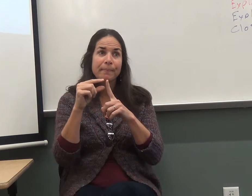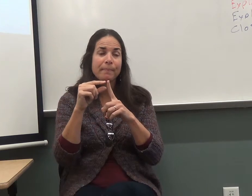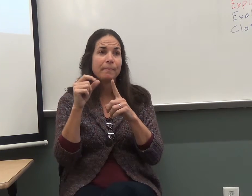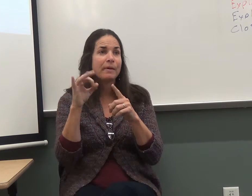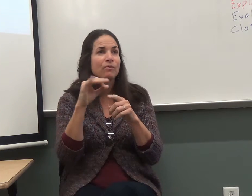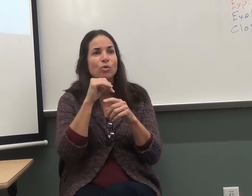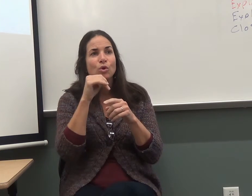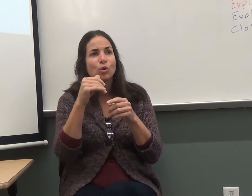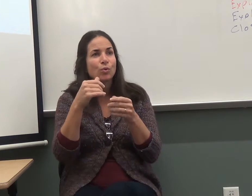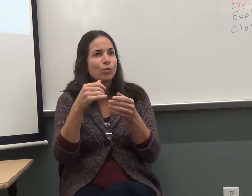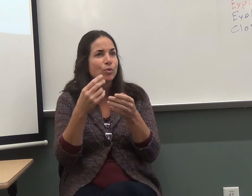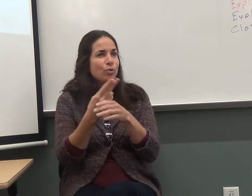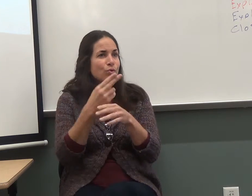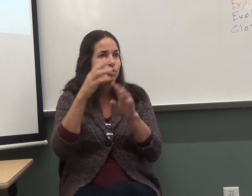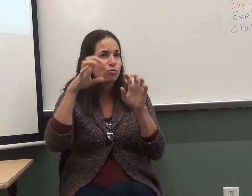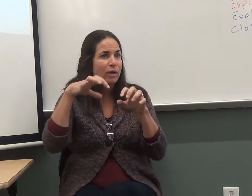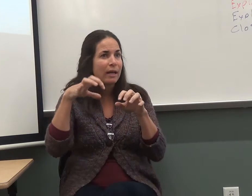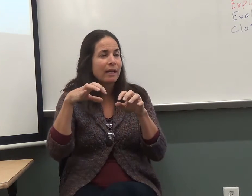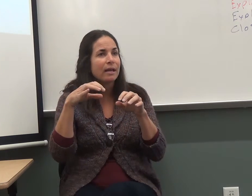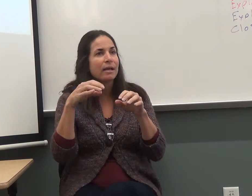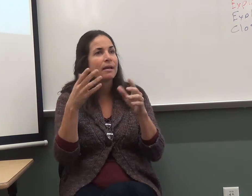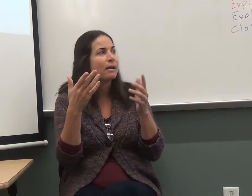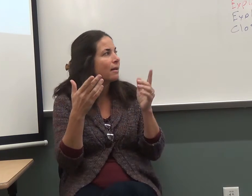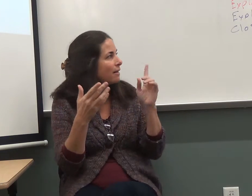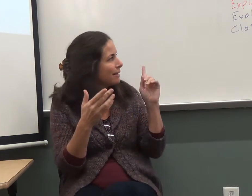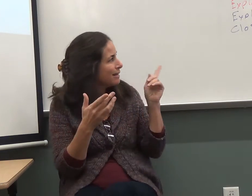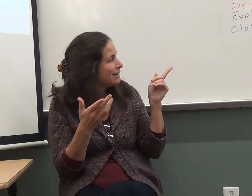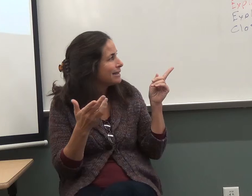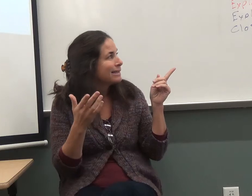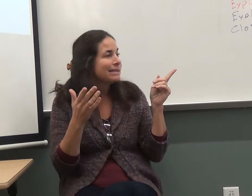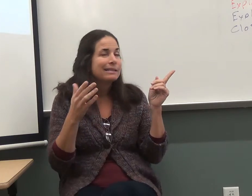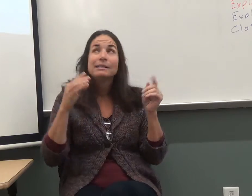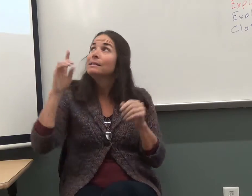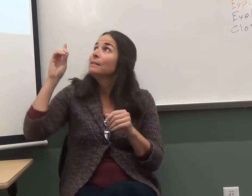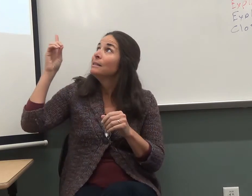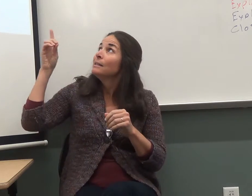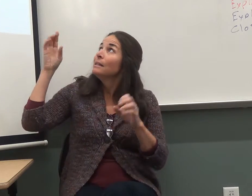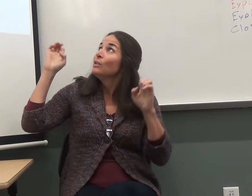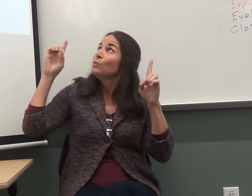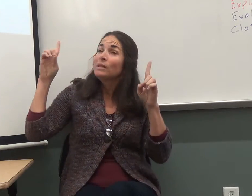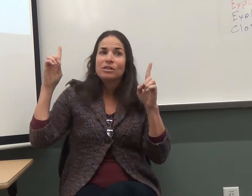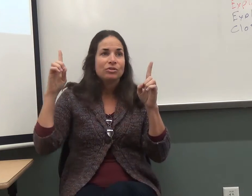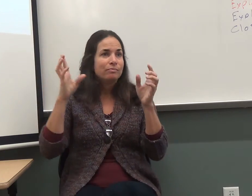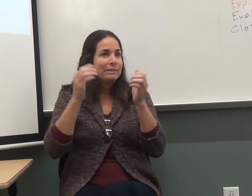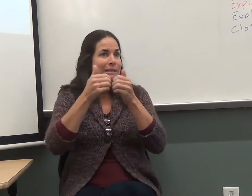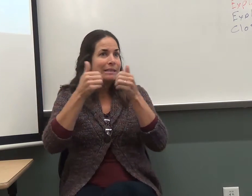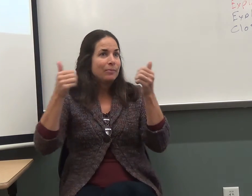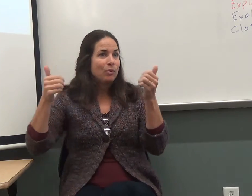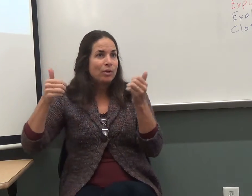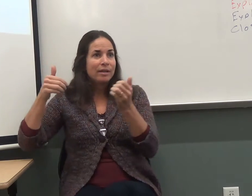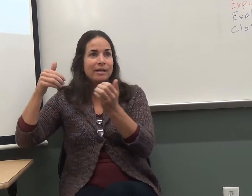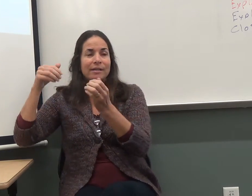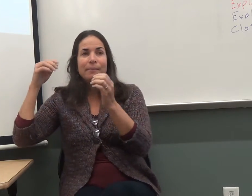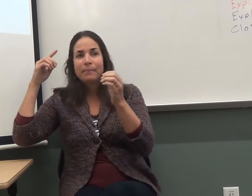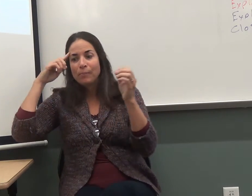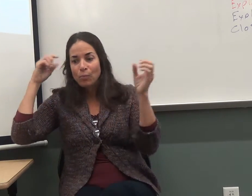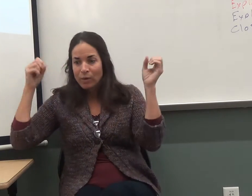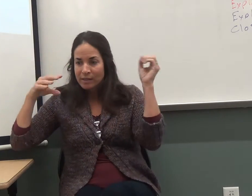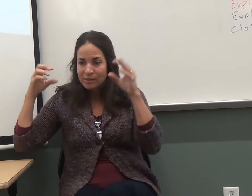discussed, right, the one we broke down, you have to do the breakdown before you write so you have a good sentence, okay? I have faith in your guys' ability